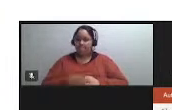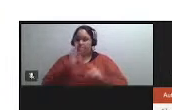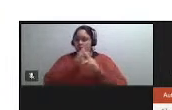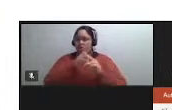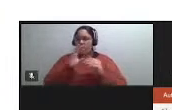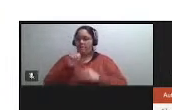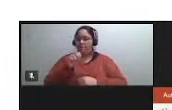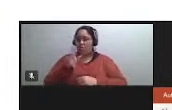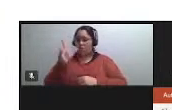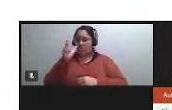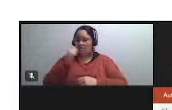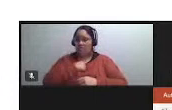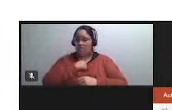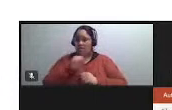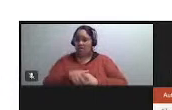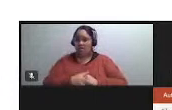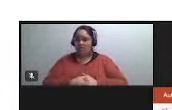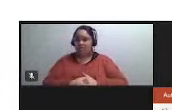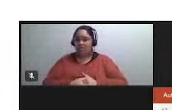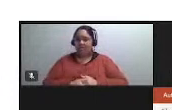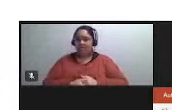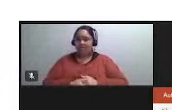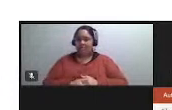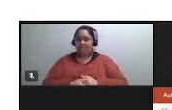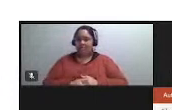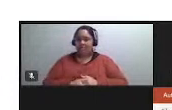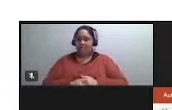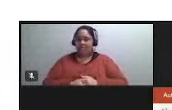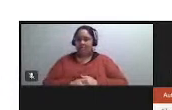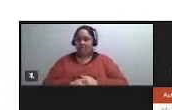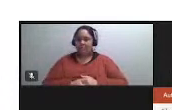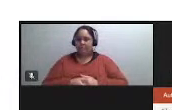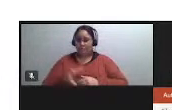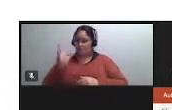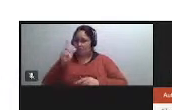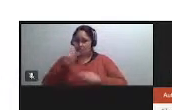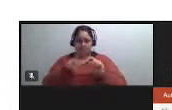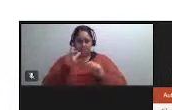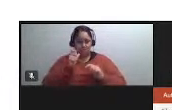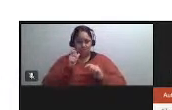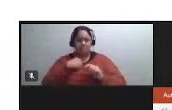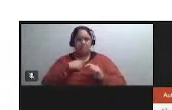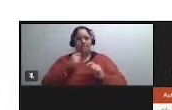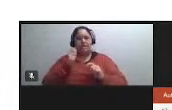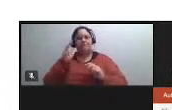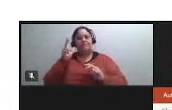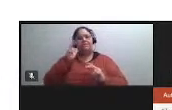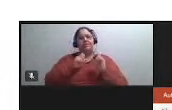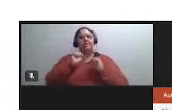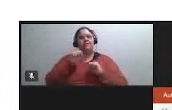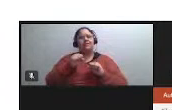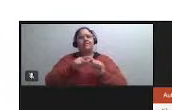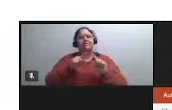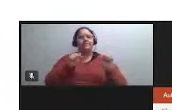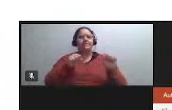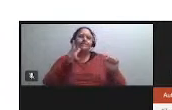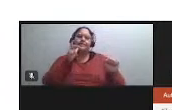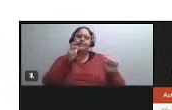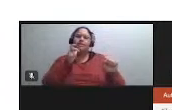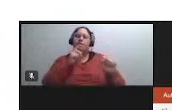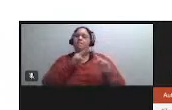Honorable Maseko, can you hear me? Can you hear me? I can hear Yeah, you I now. can hear you. Can you hear me?